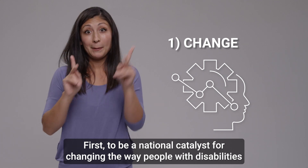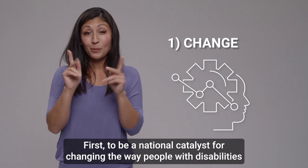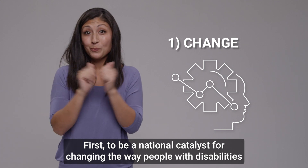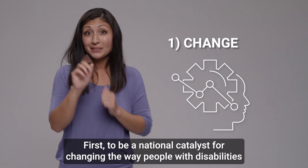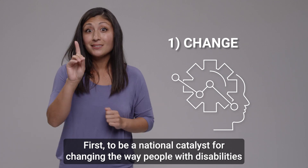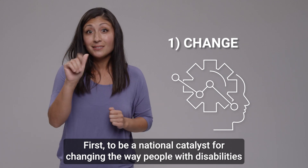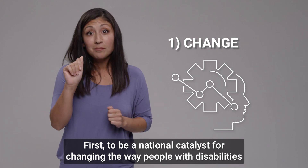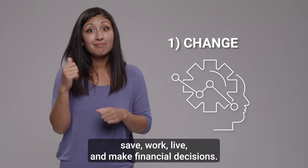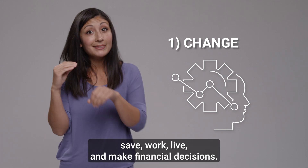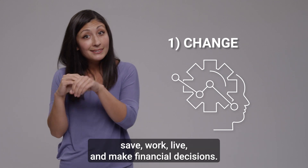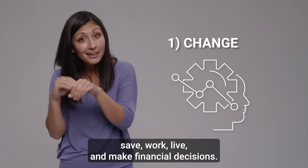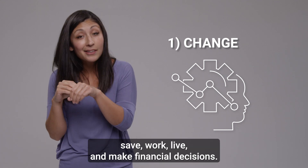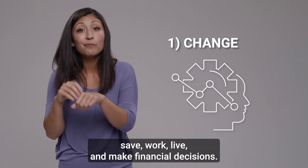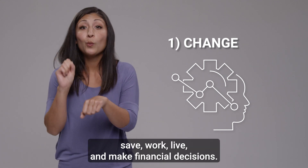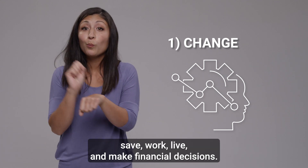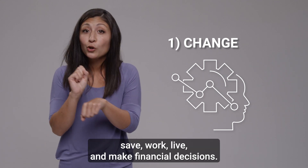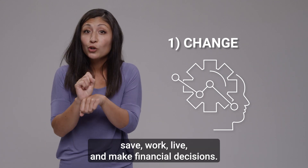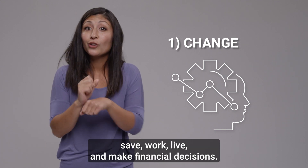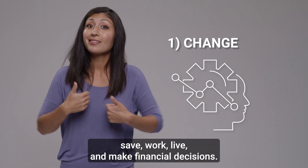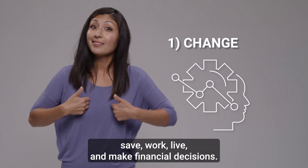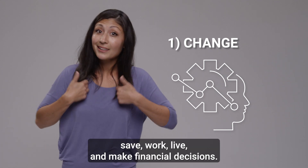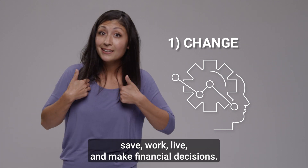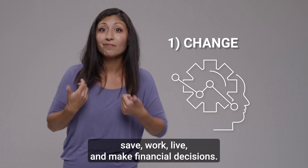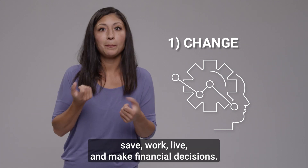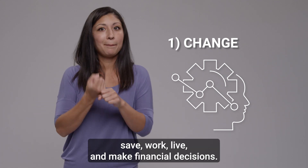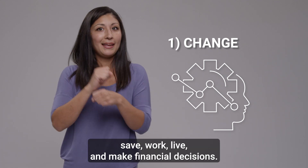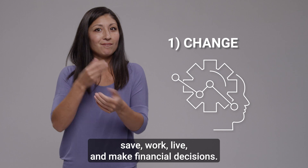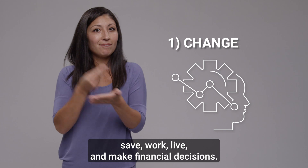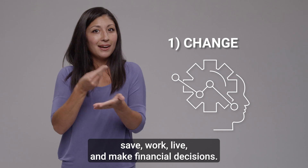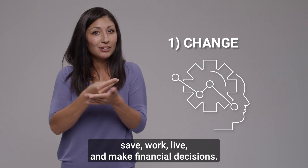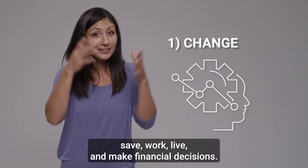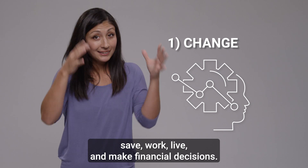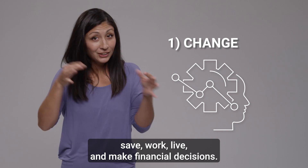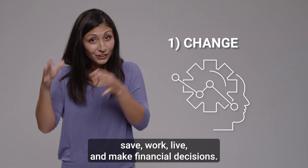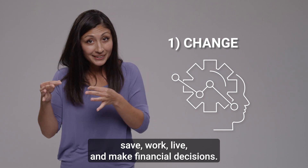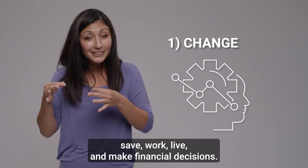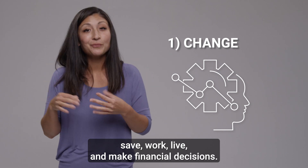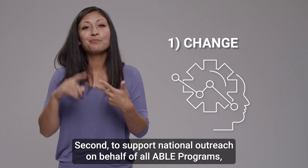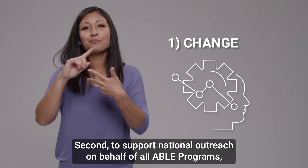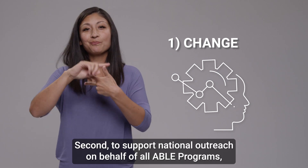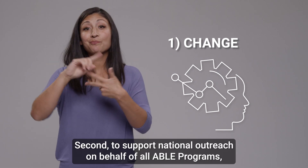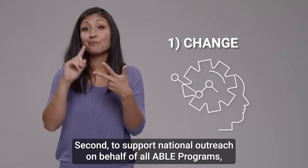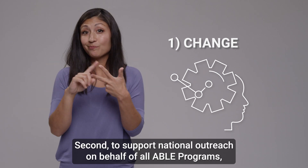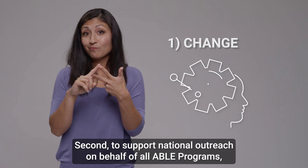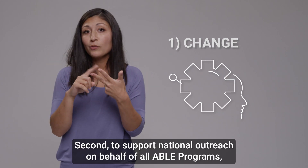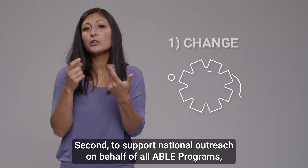way people with disabilities save, work, live, and make financial decisions. Second,